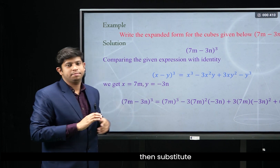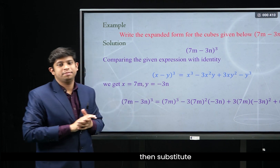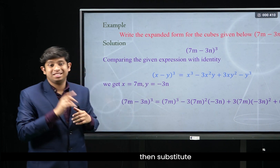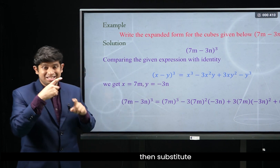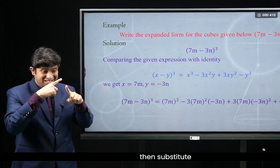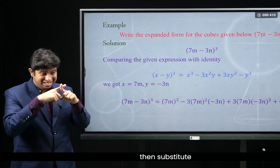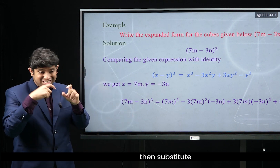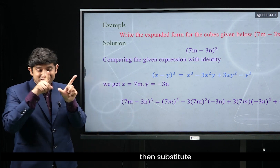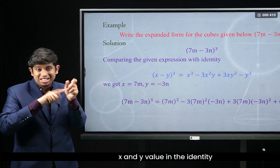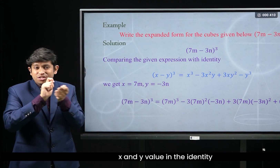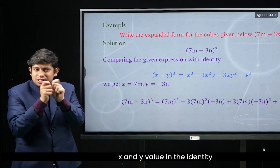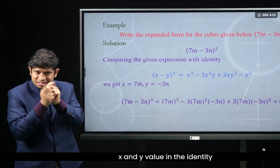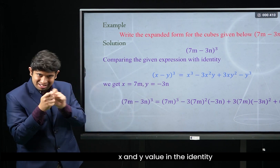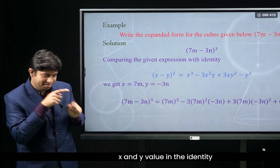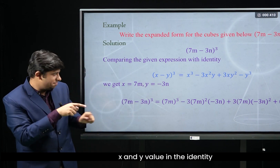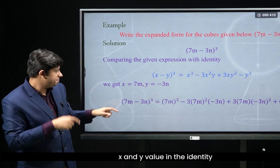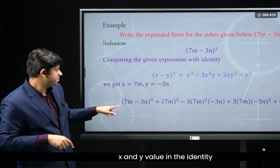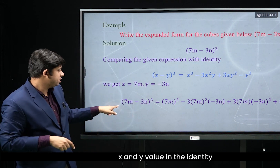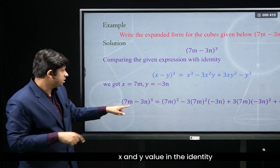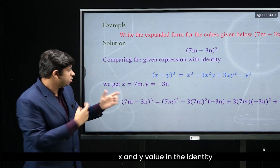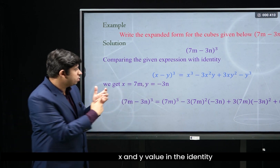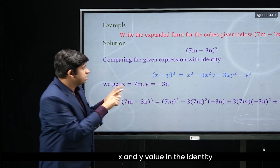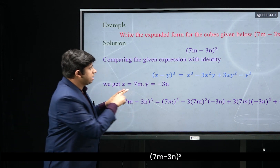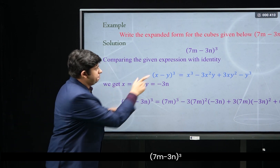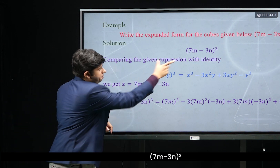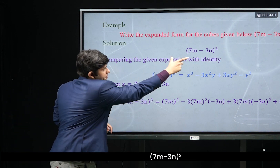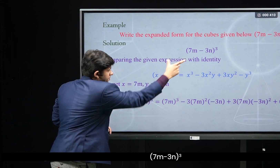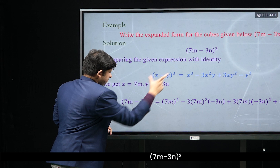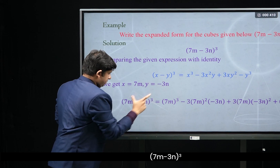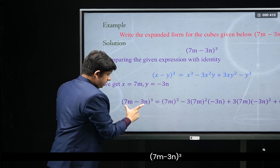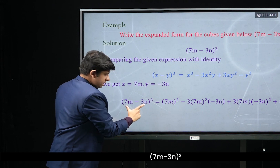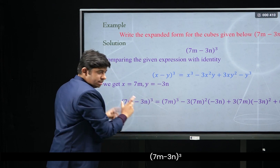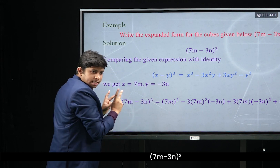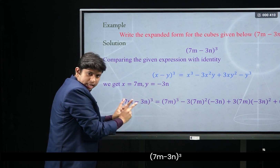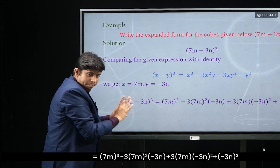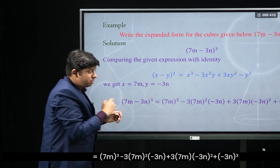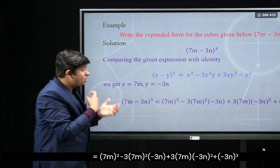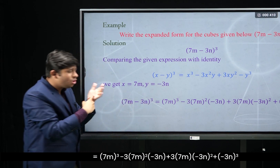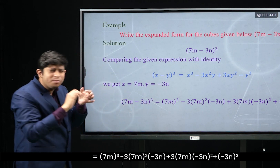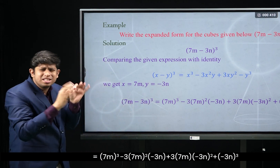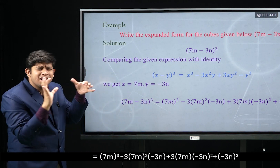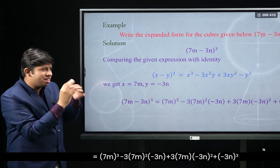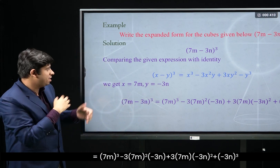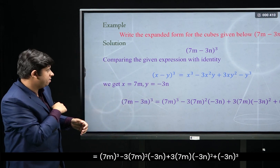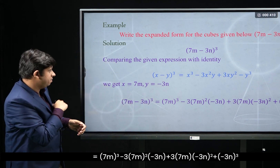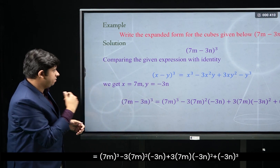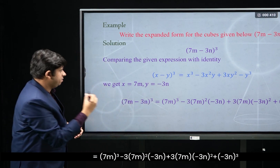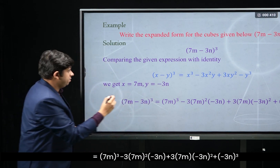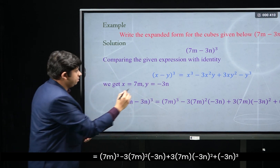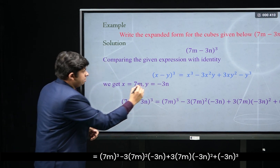Then substitute the x and y value in the identity 7m minus 3n whole cube, which is equal to 7m whole cube